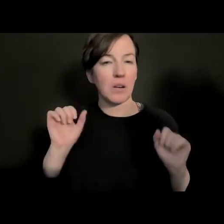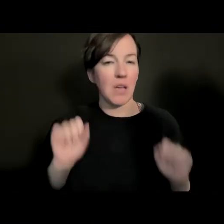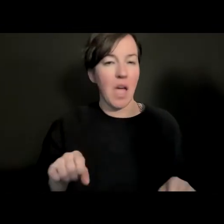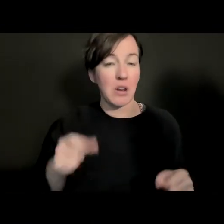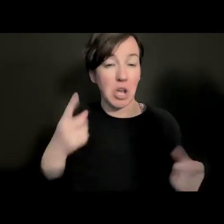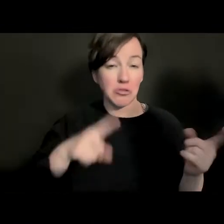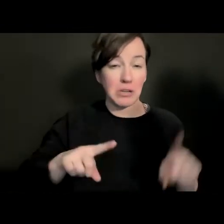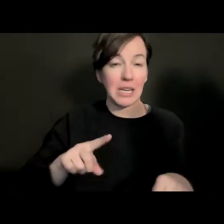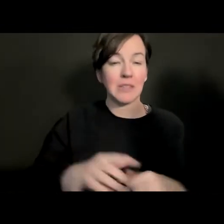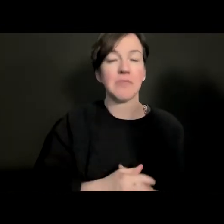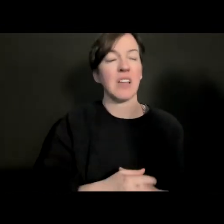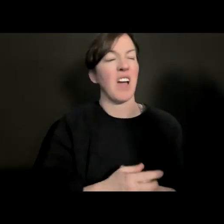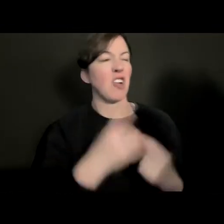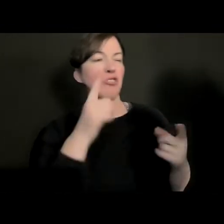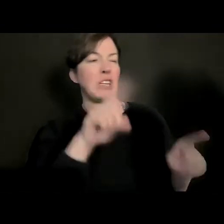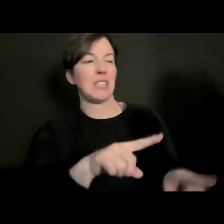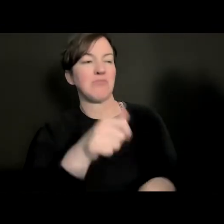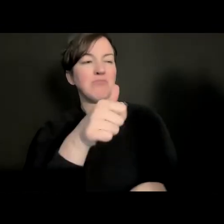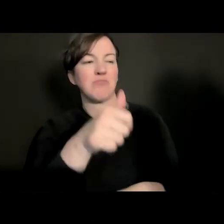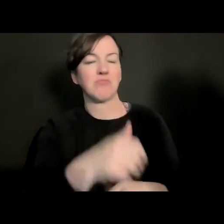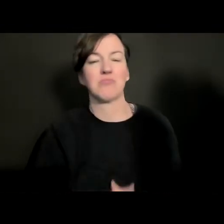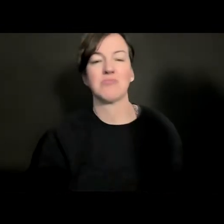agree to with it. her. too.